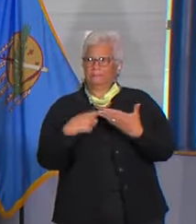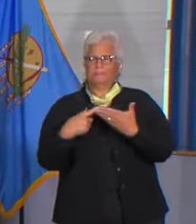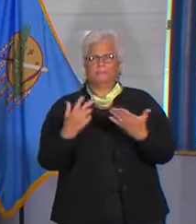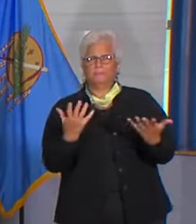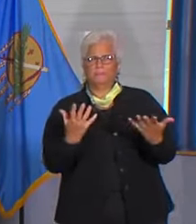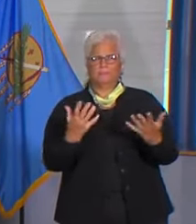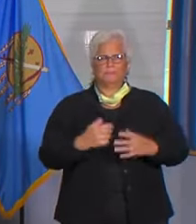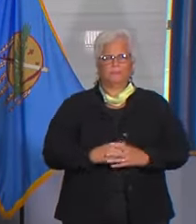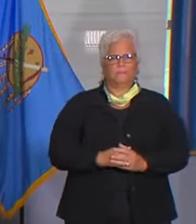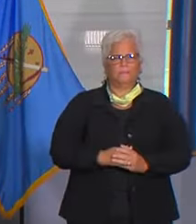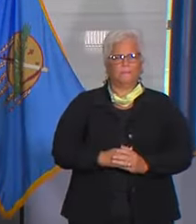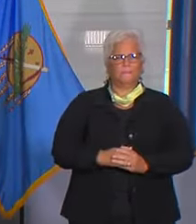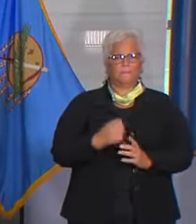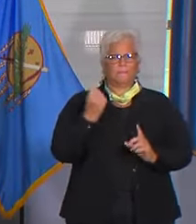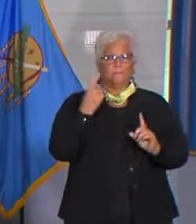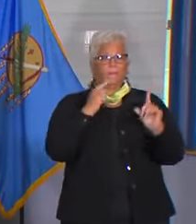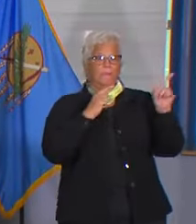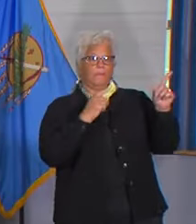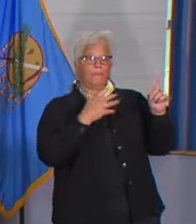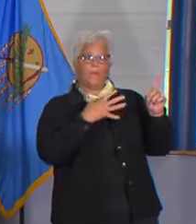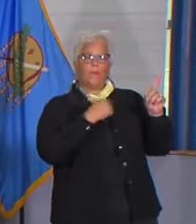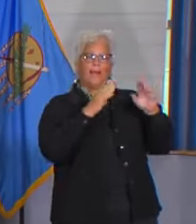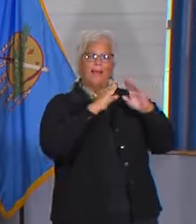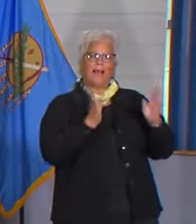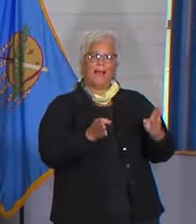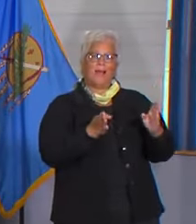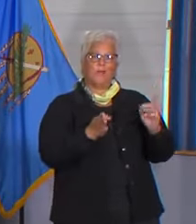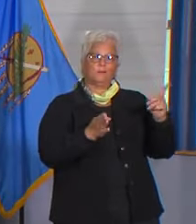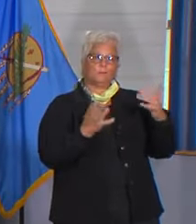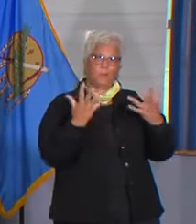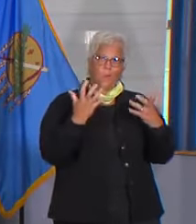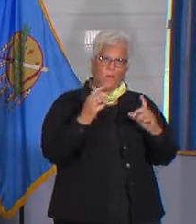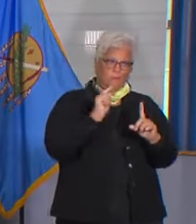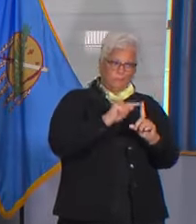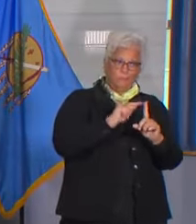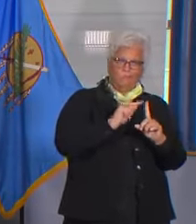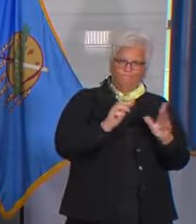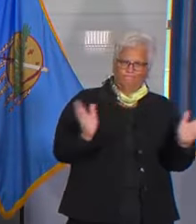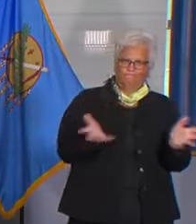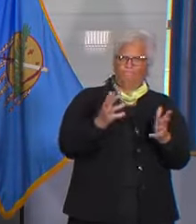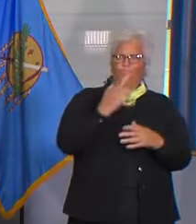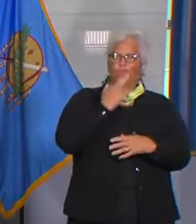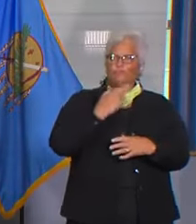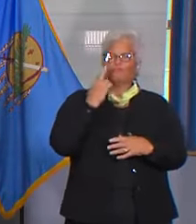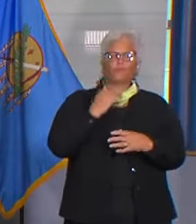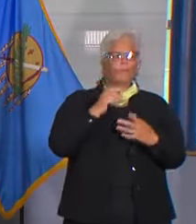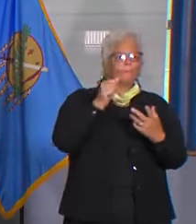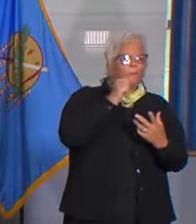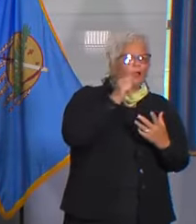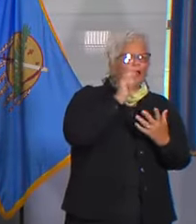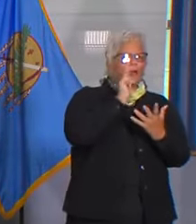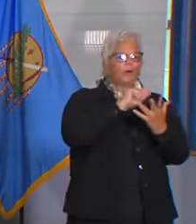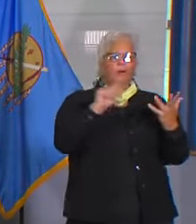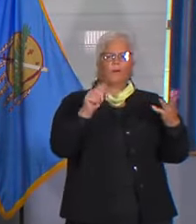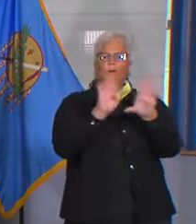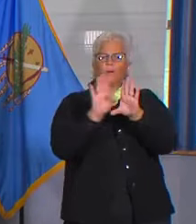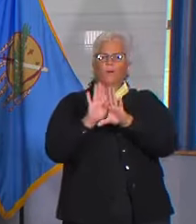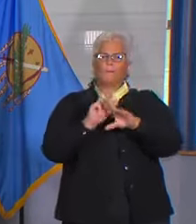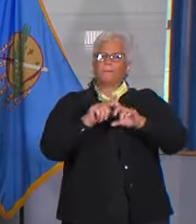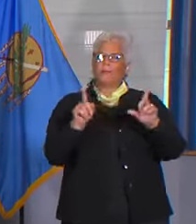for Tulsa. That is any area that's in a red zone. Here's just a list of things that you should do. And